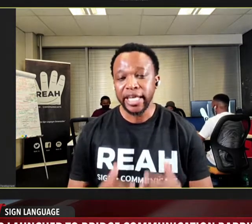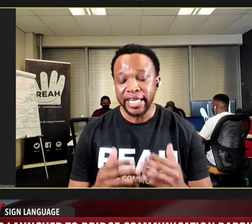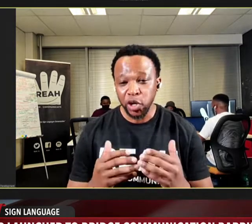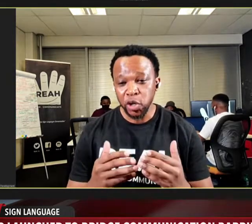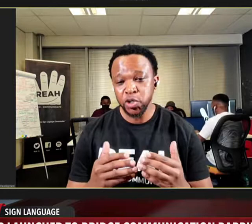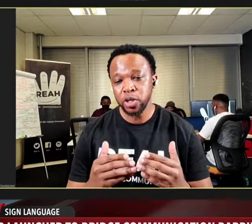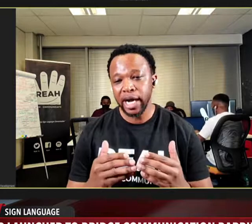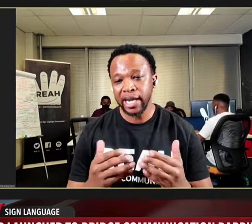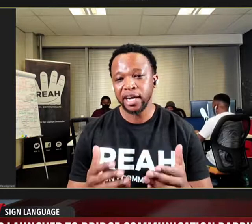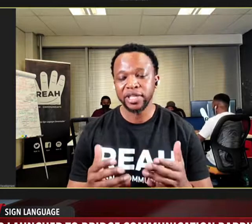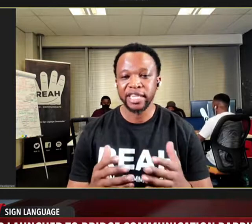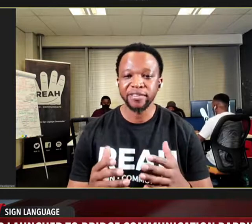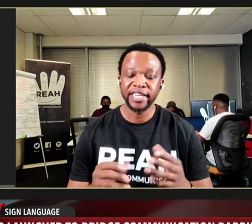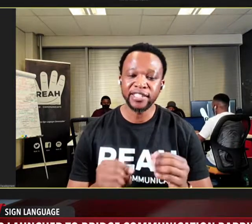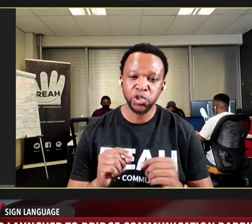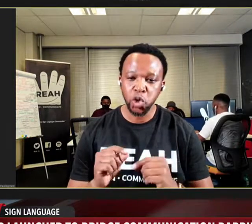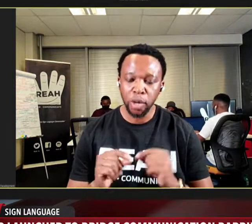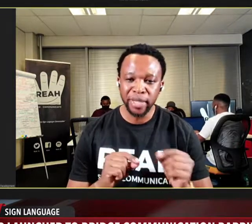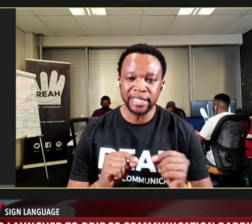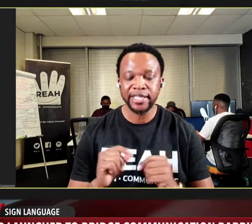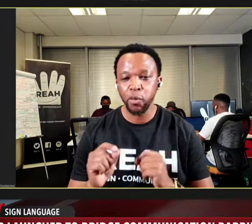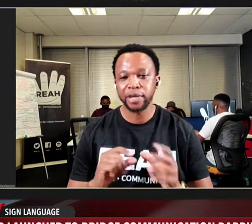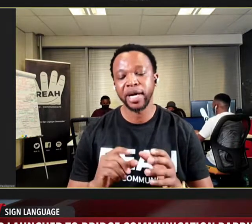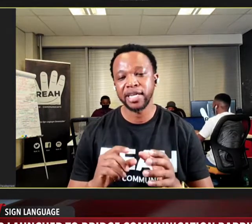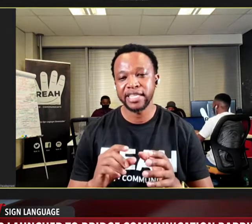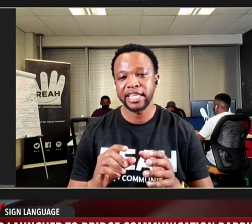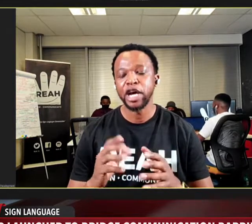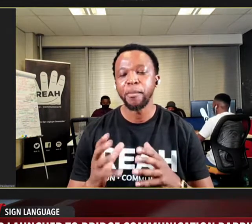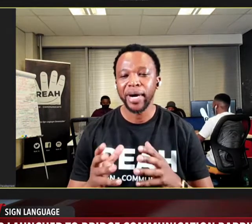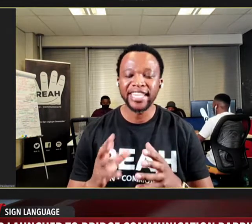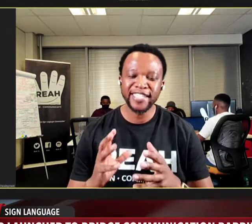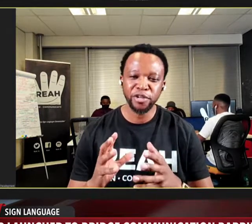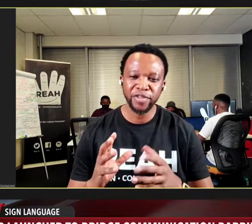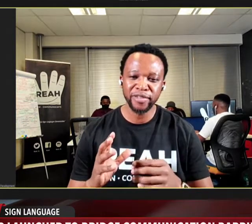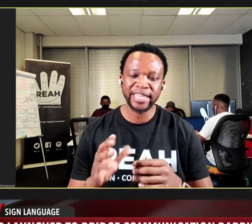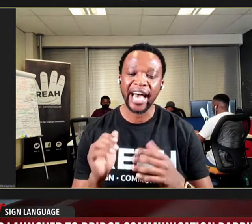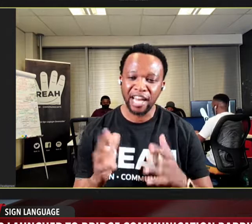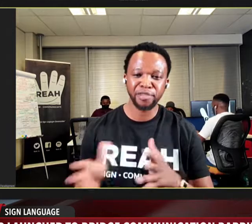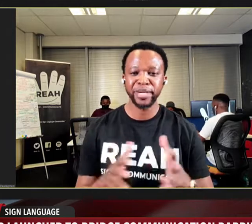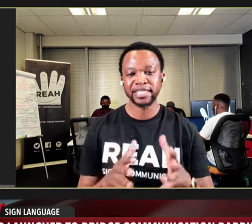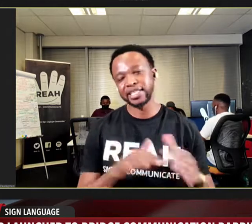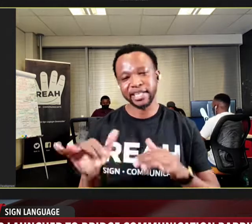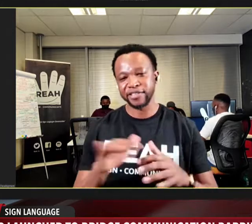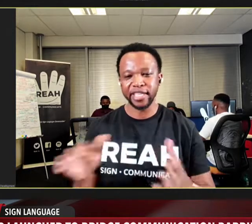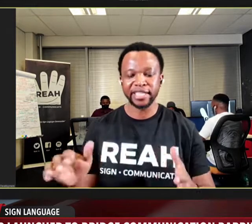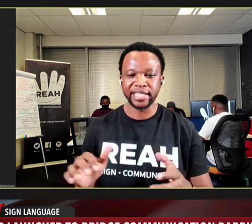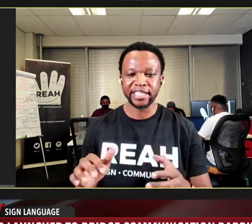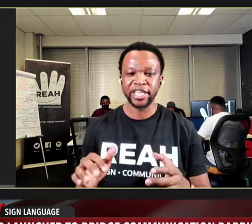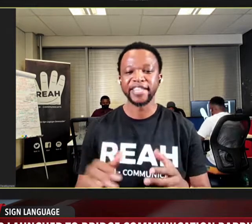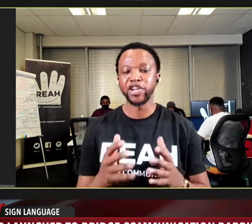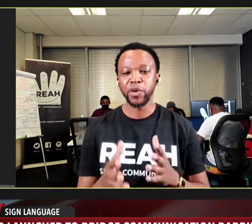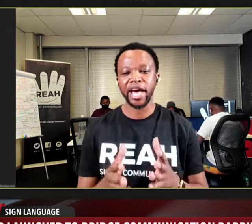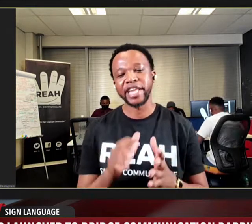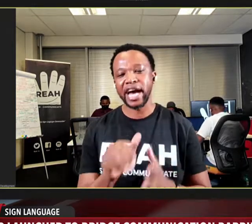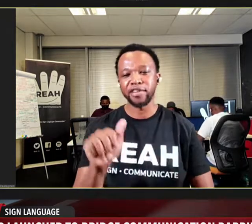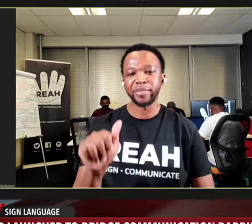so it also allows the deaf kids to complete the word puzzle, but instead of having the alphabet that are written in English,